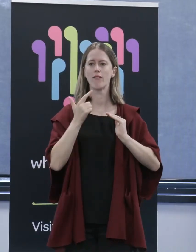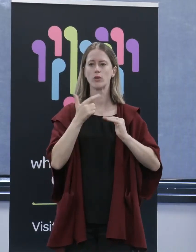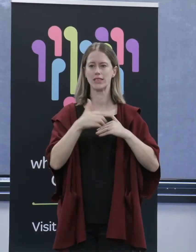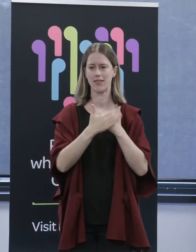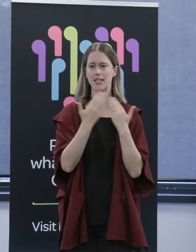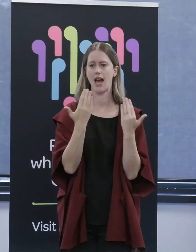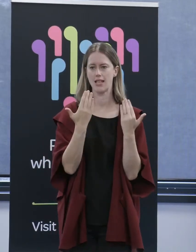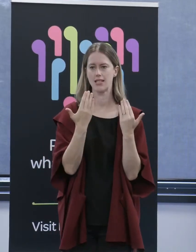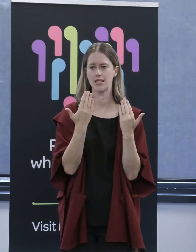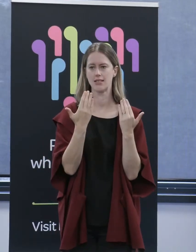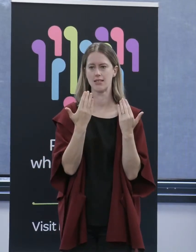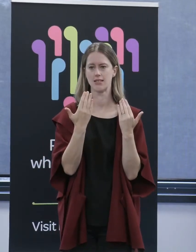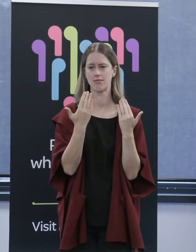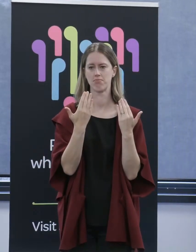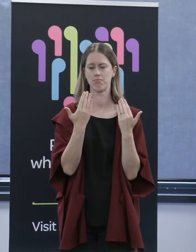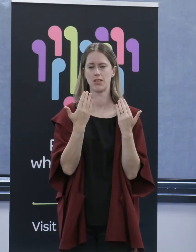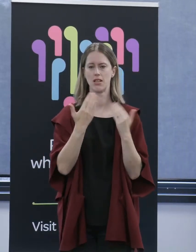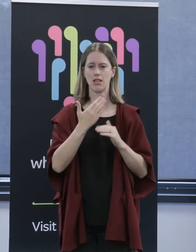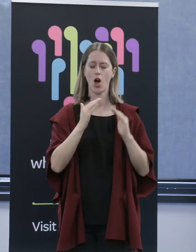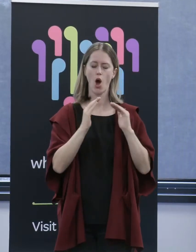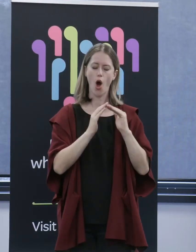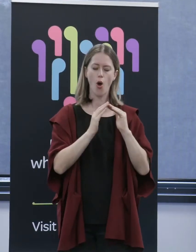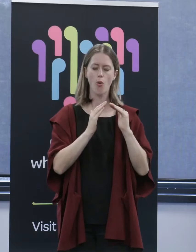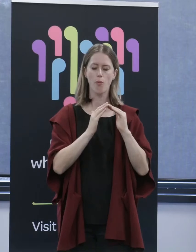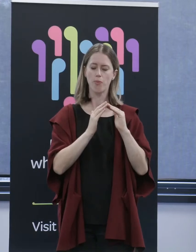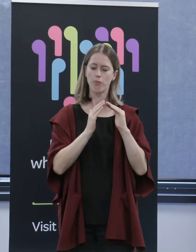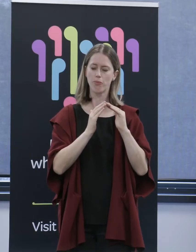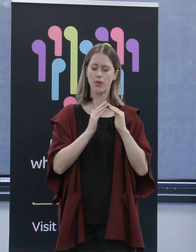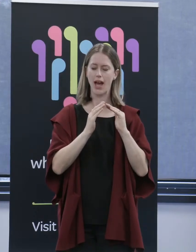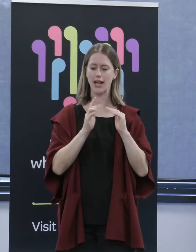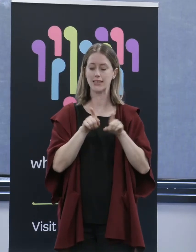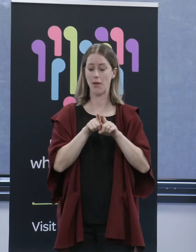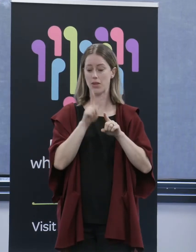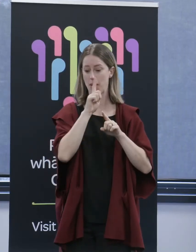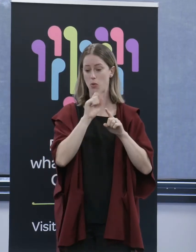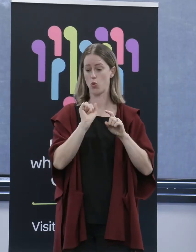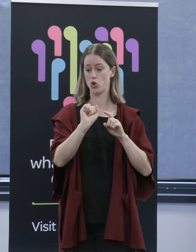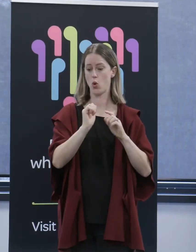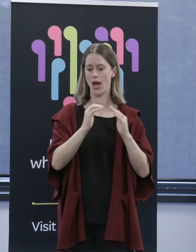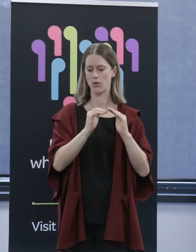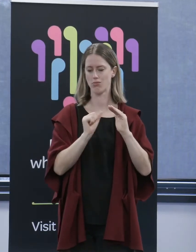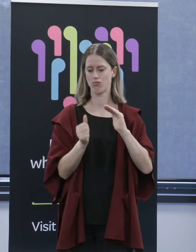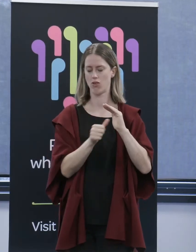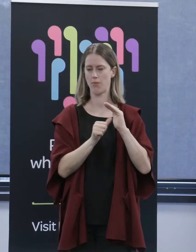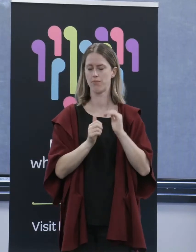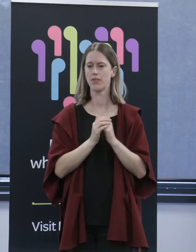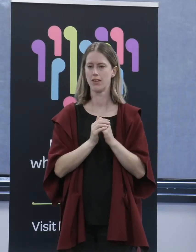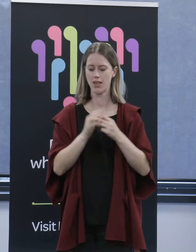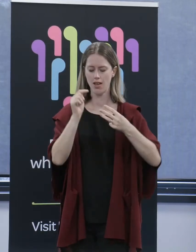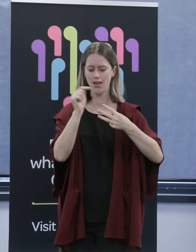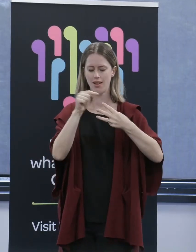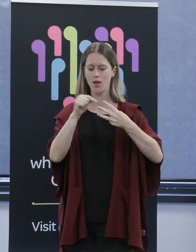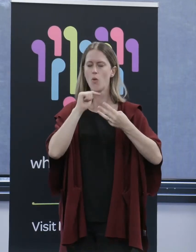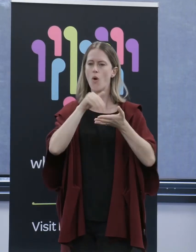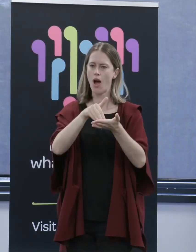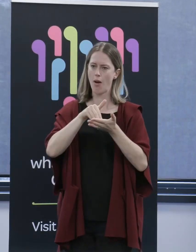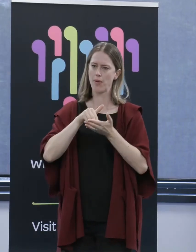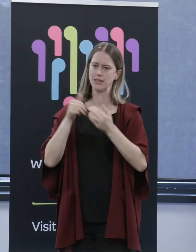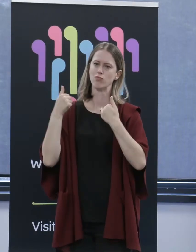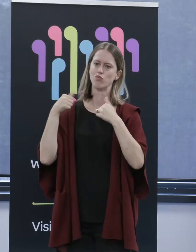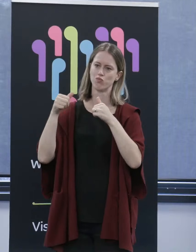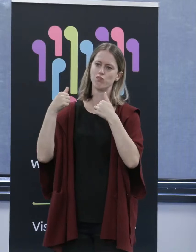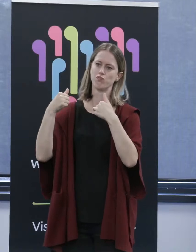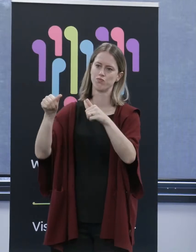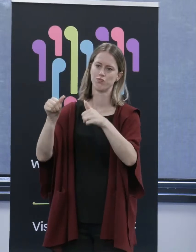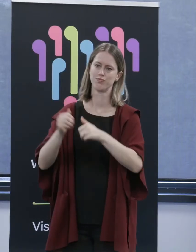at home or in a safe place, as are your household contacts. Doing the basics well has served us incredibly well as a